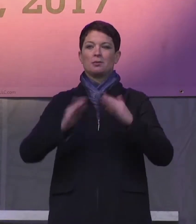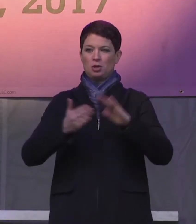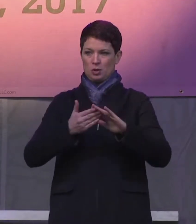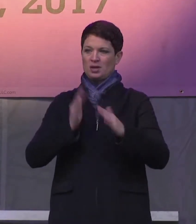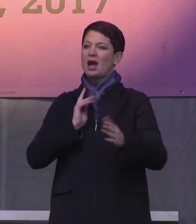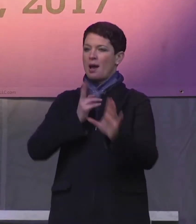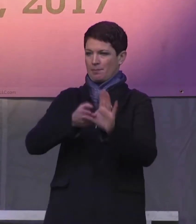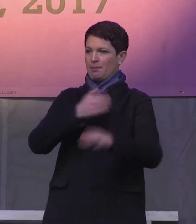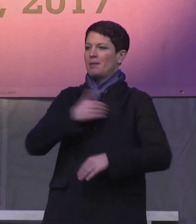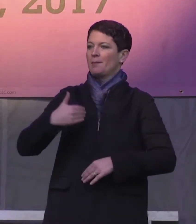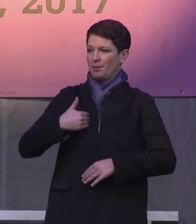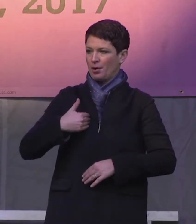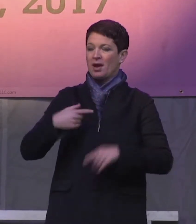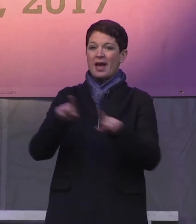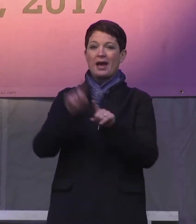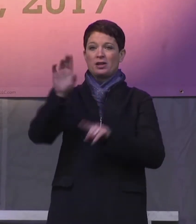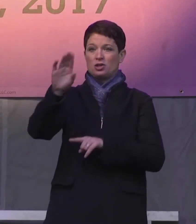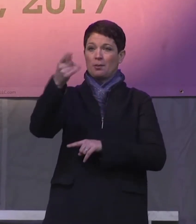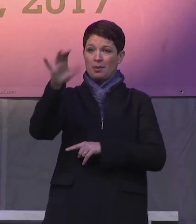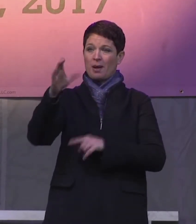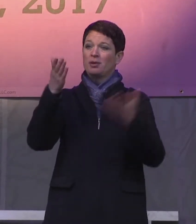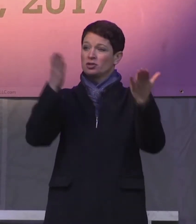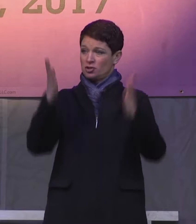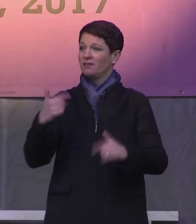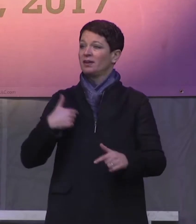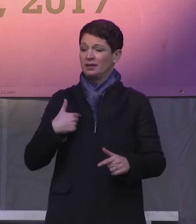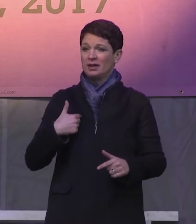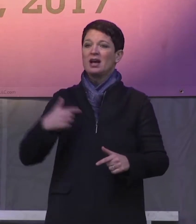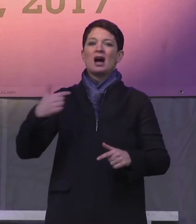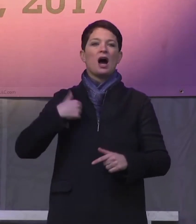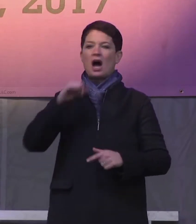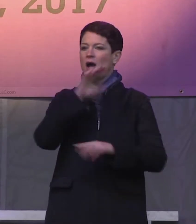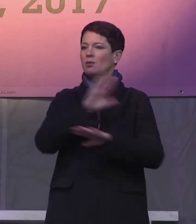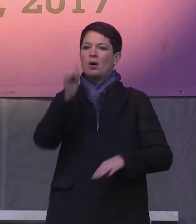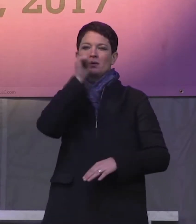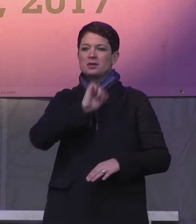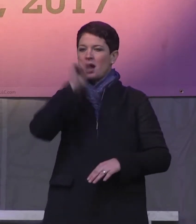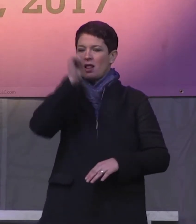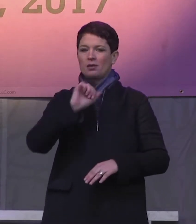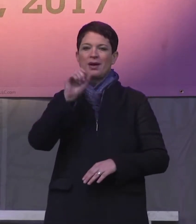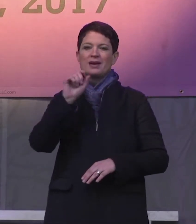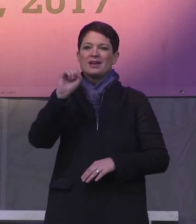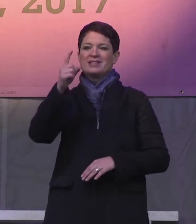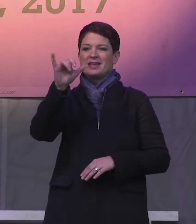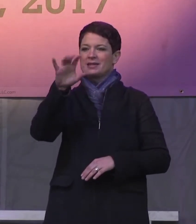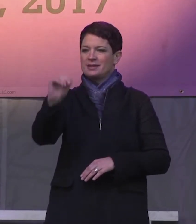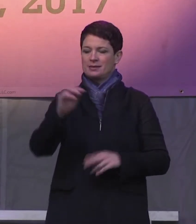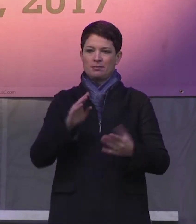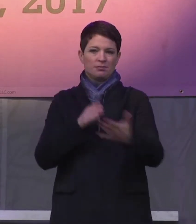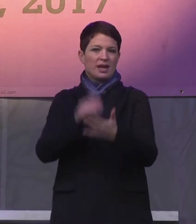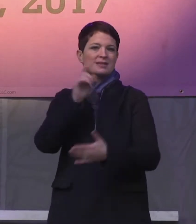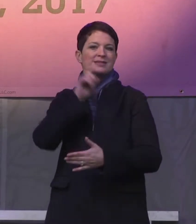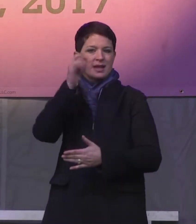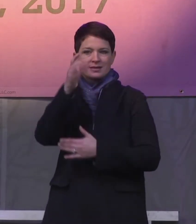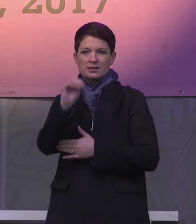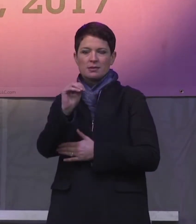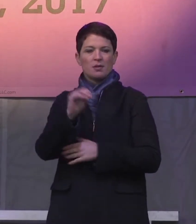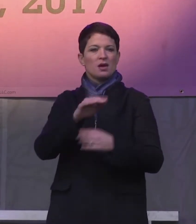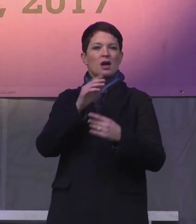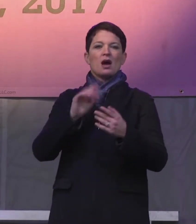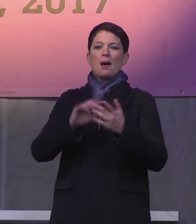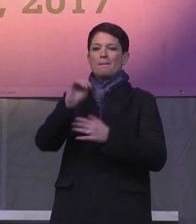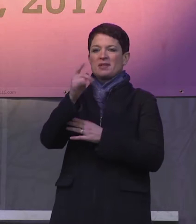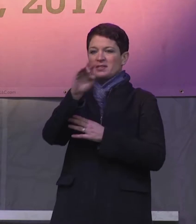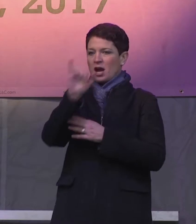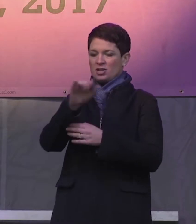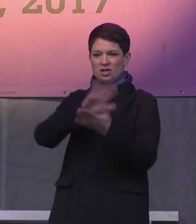community, and as your public servant, that I will not tolerate sexism. I will not forgive